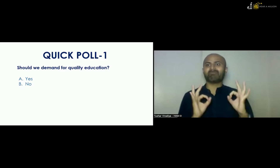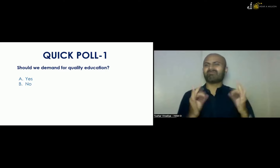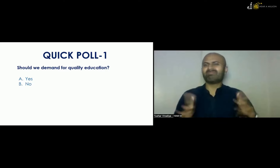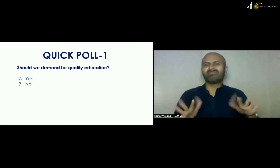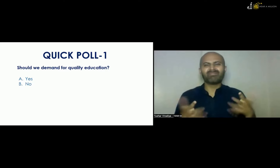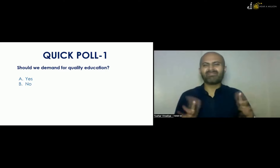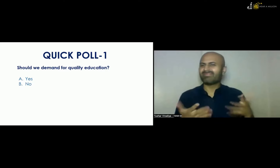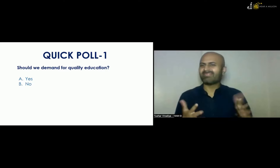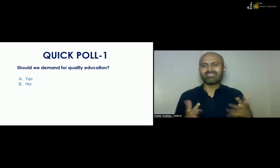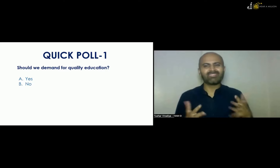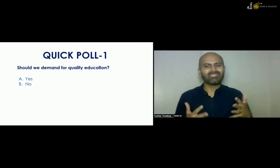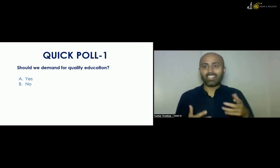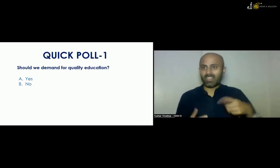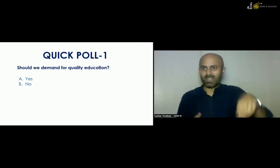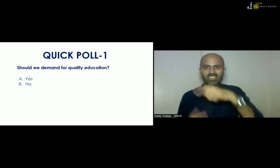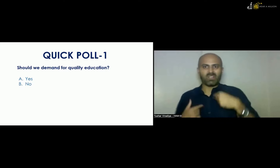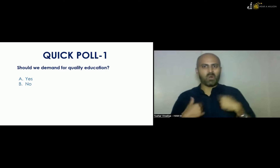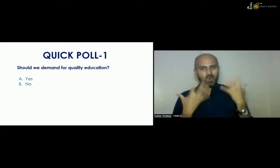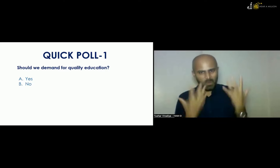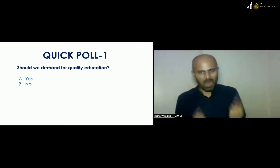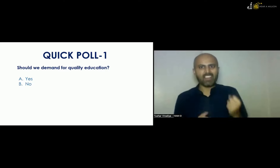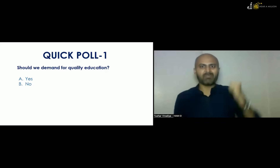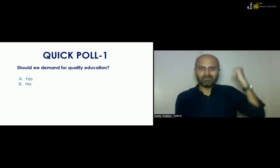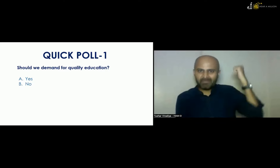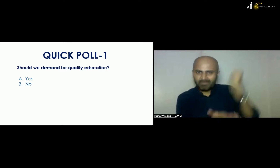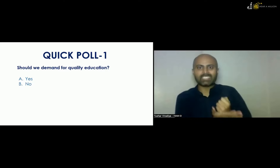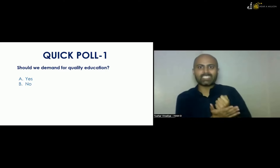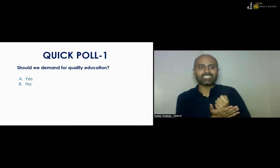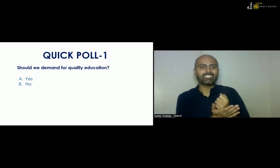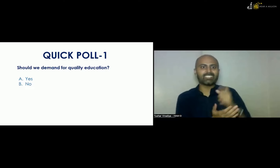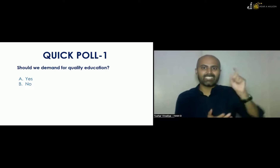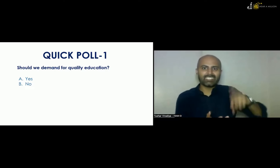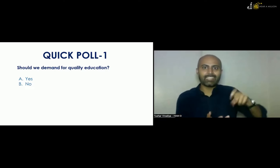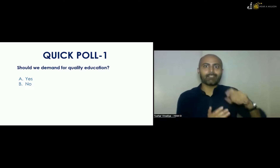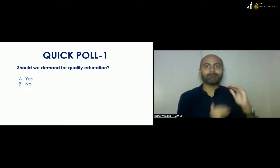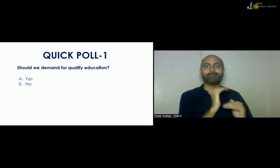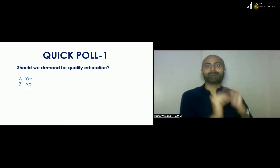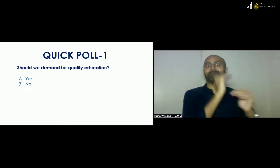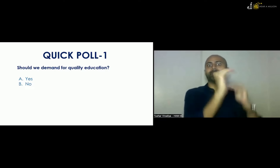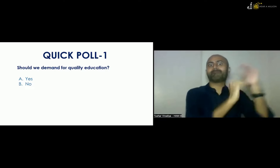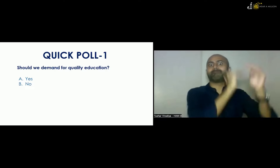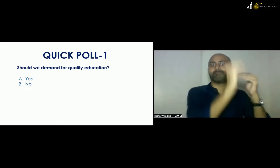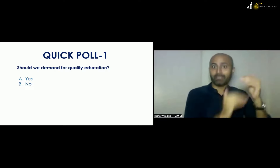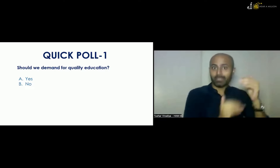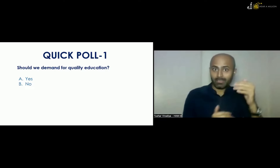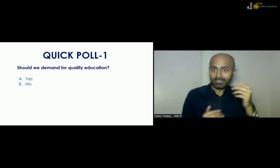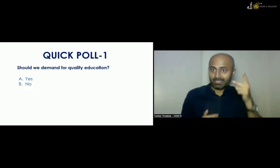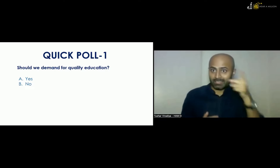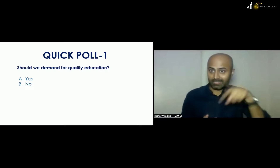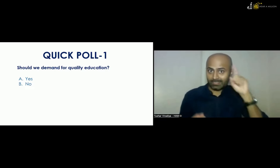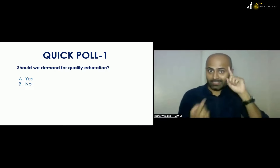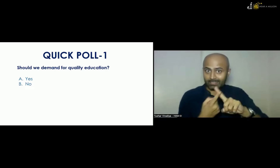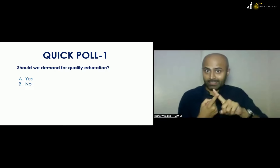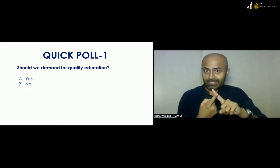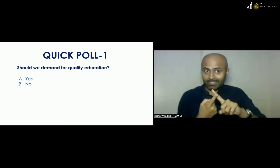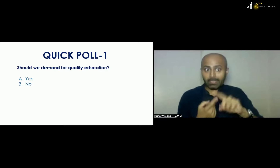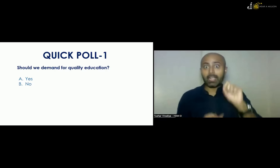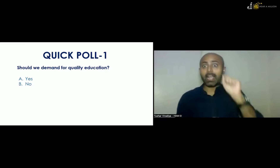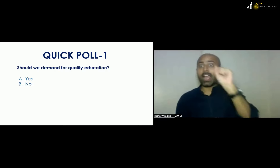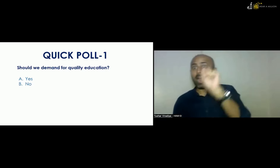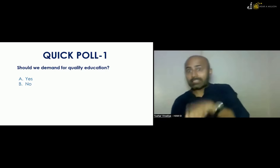right? And the education system is not that good enough. So do you want and are you demanding